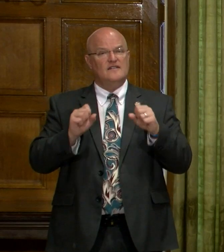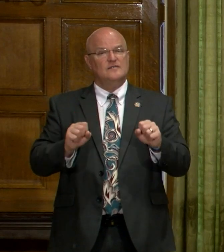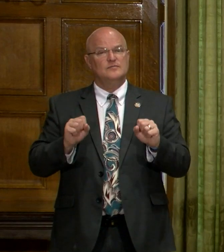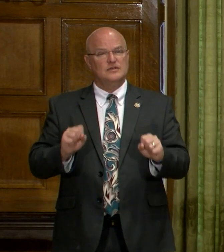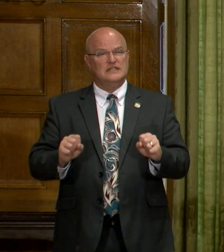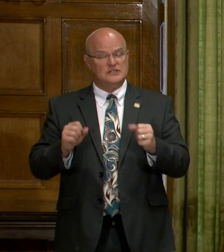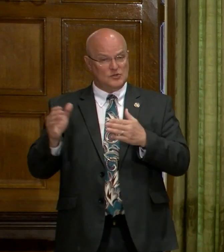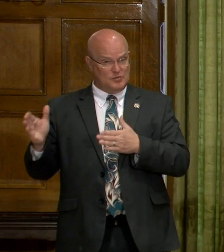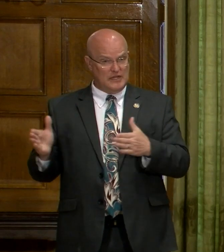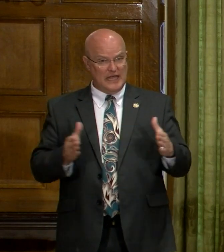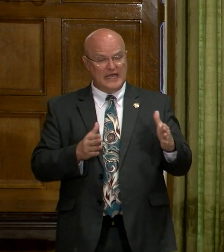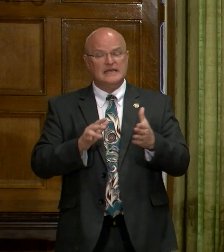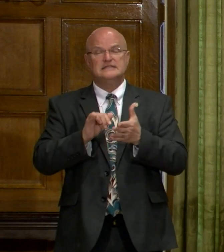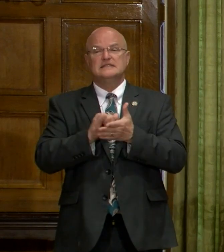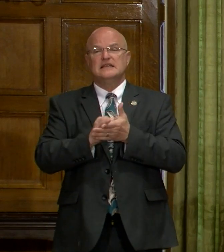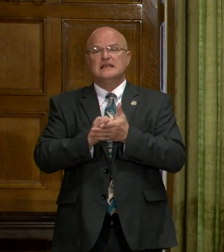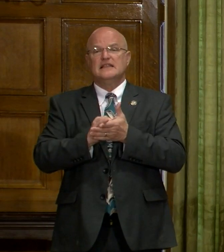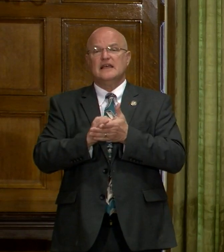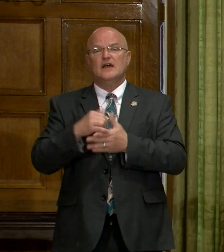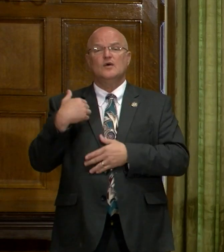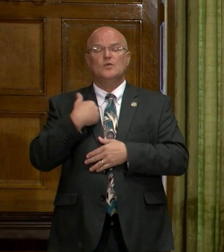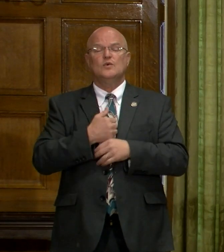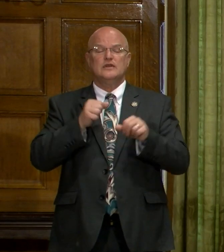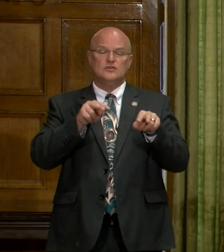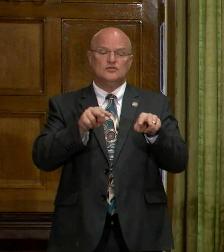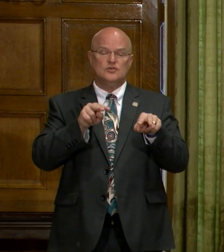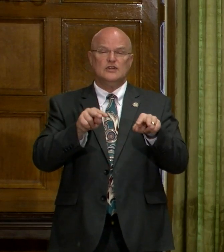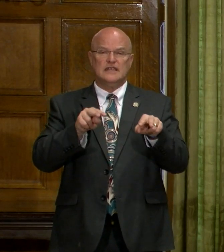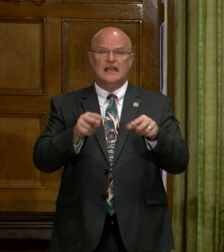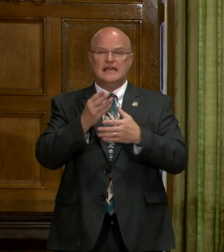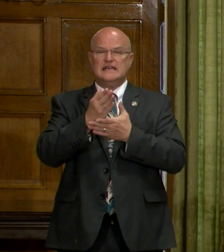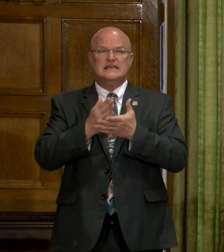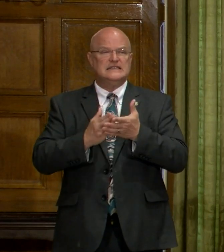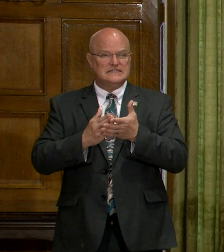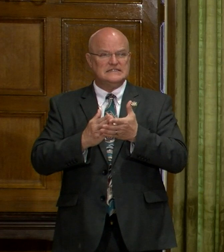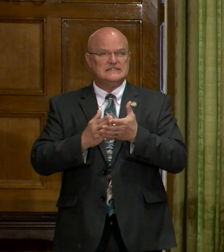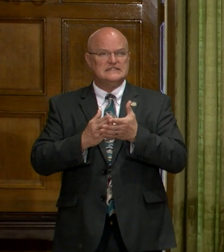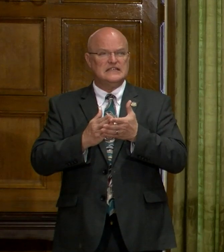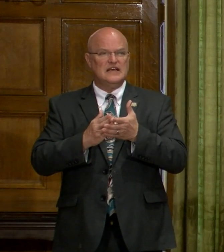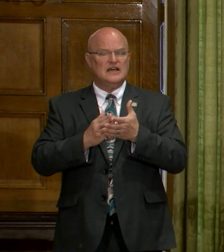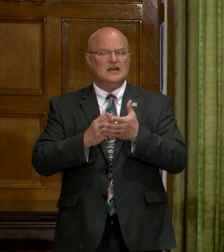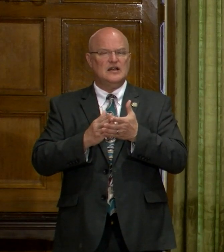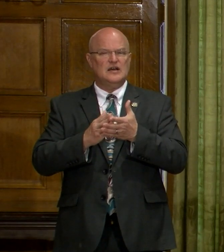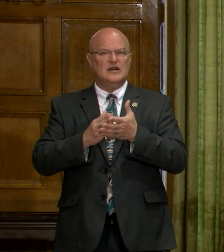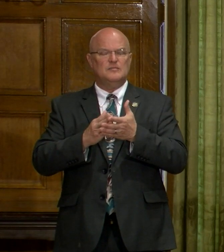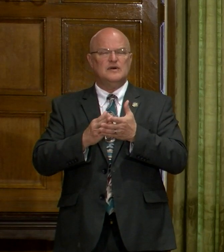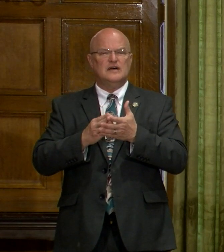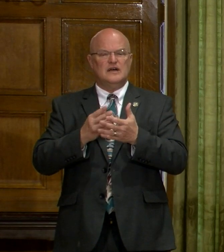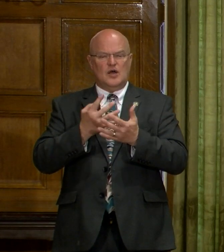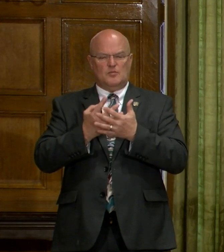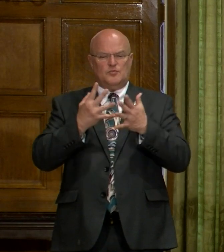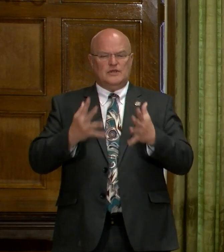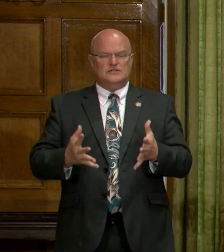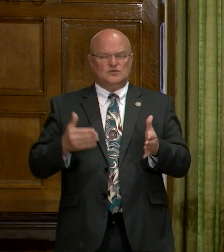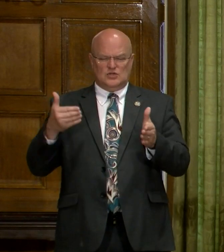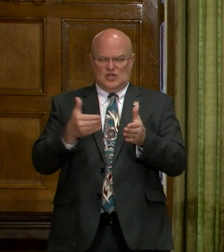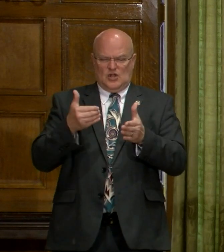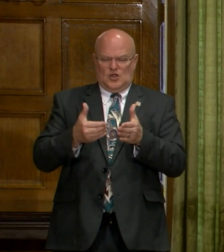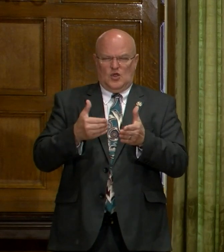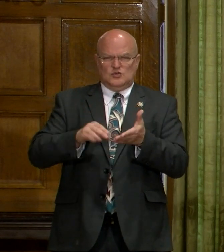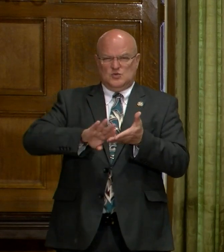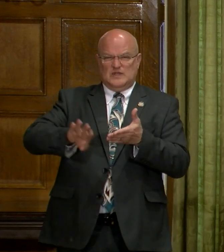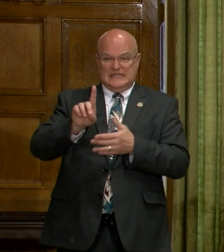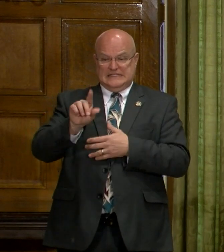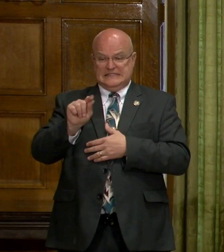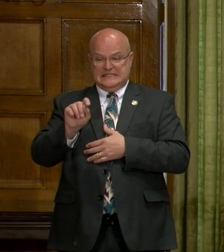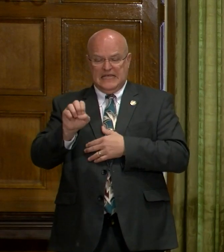potential plans that we could look at some offenders that are close to their release date,